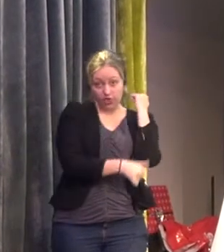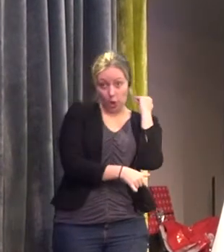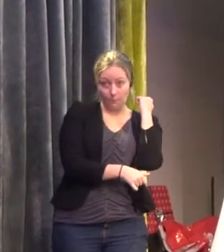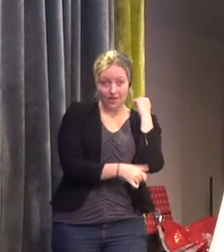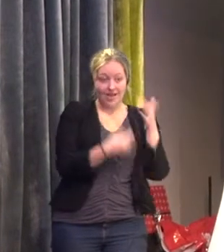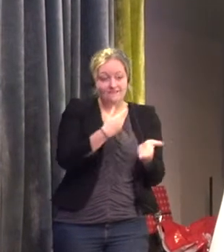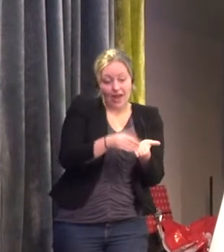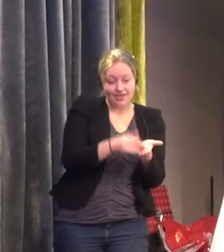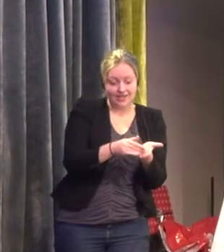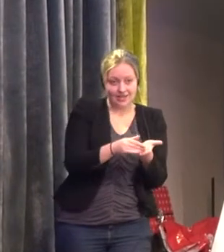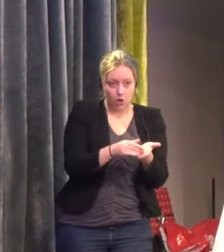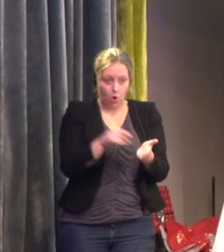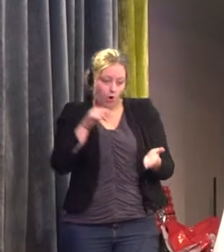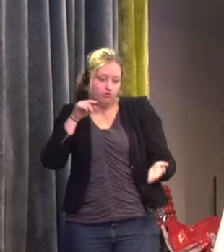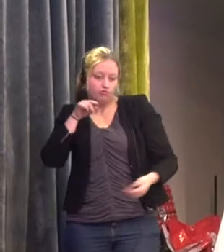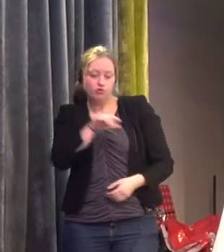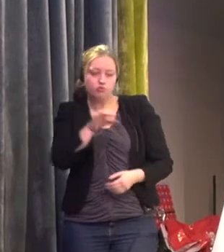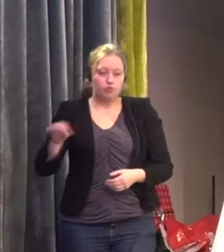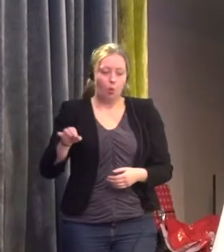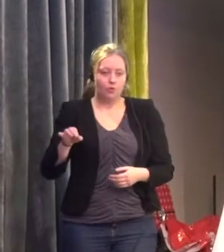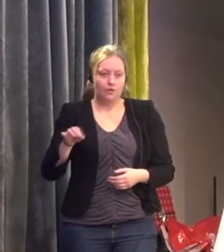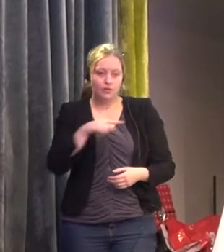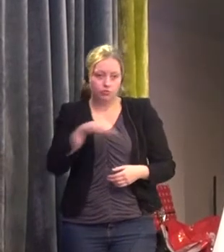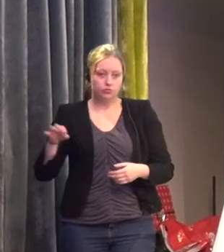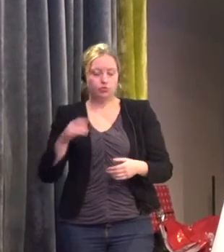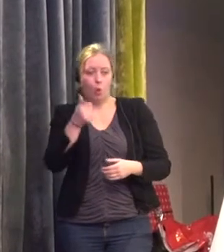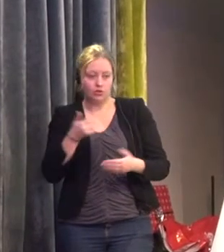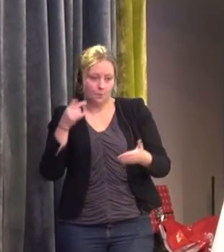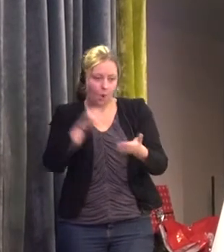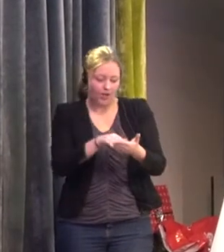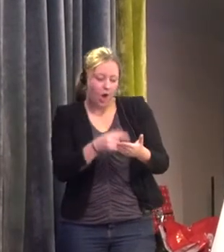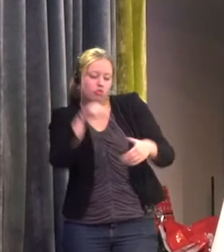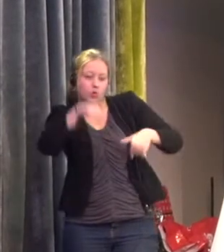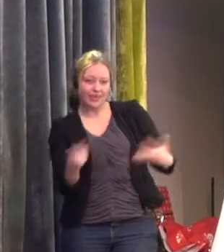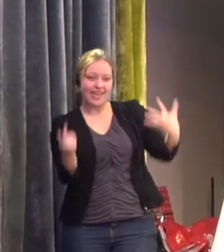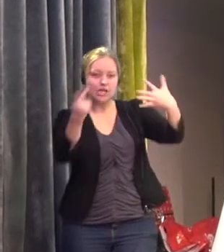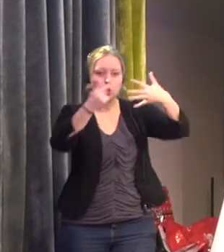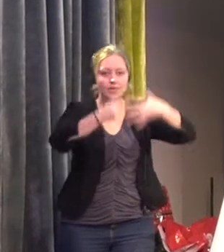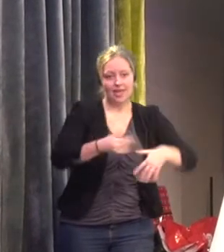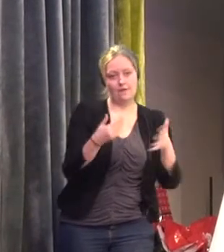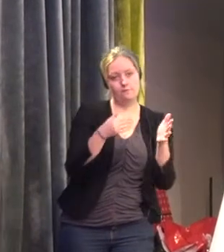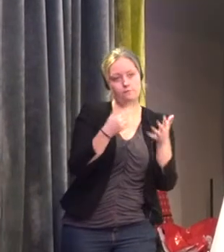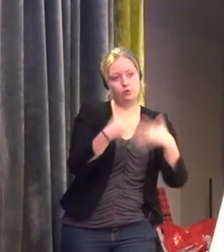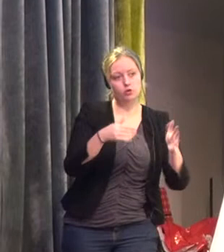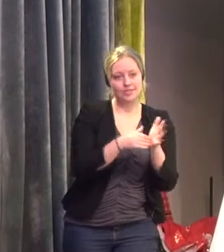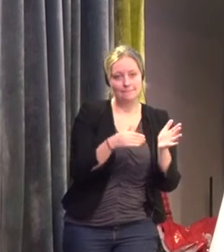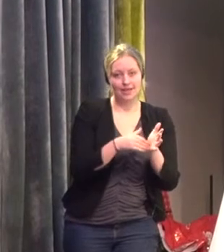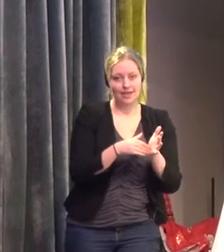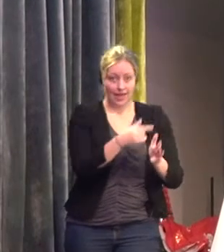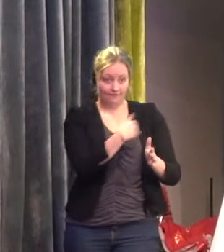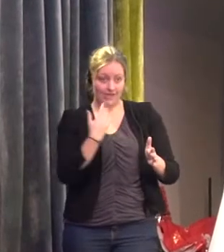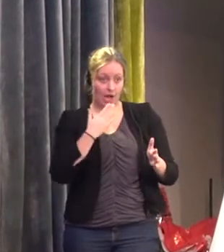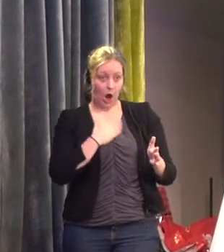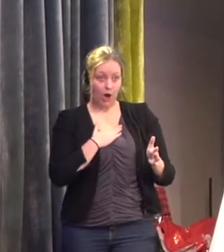Assembly resolutions saying that people with disabilities must be included. We have high-level meetings at which your Minister